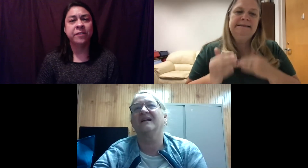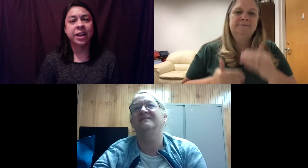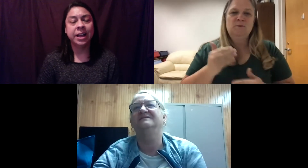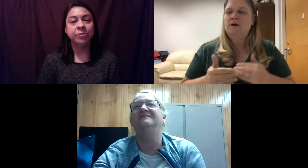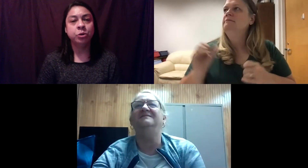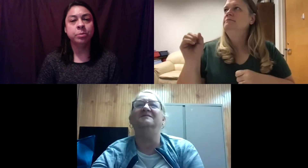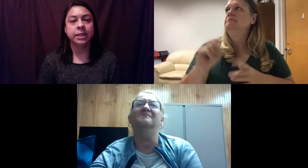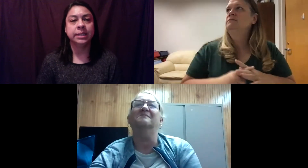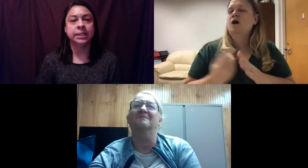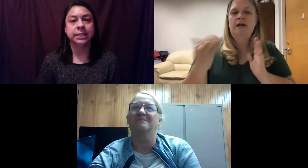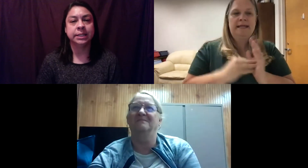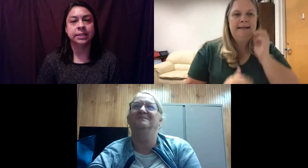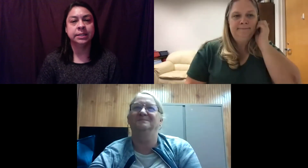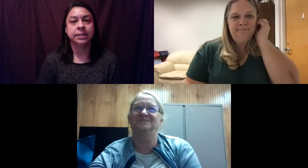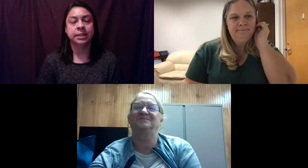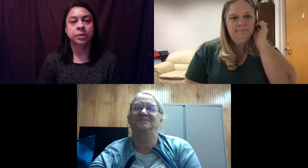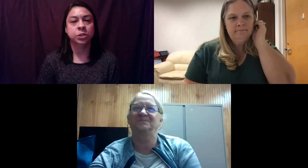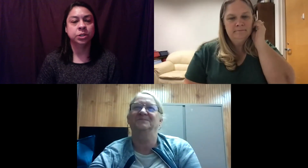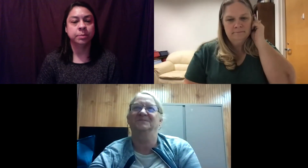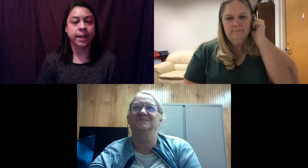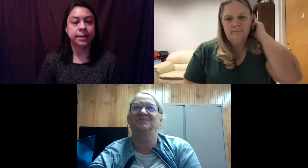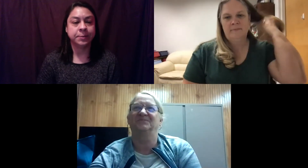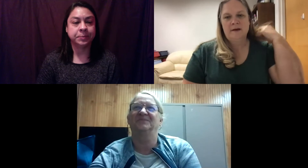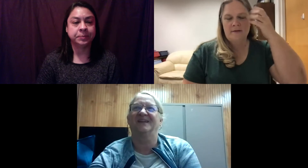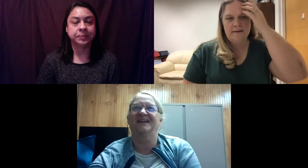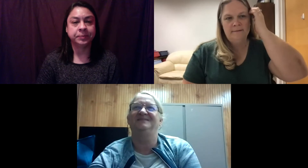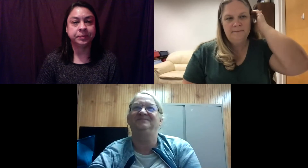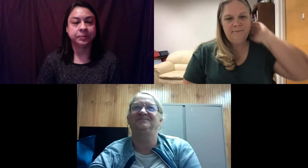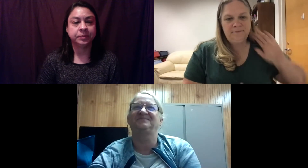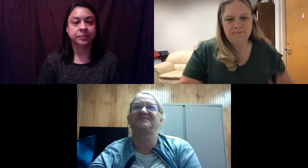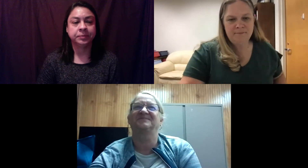About 5 more minutes, and then we'll start back.